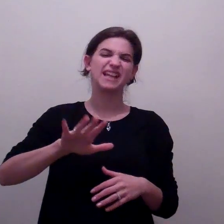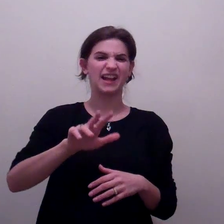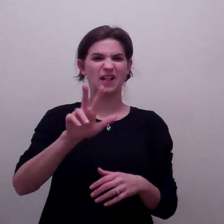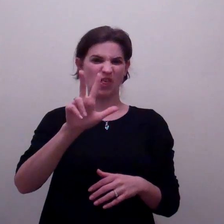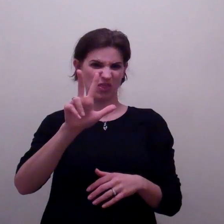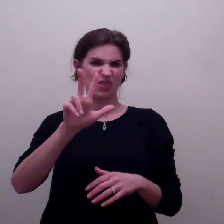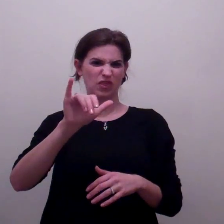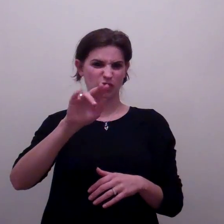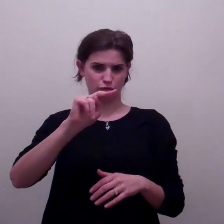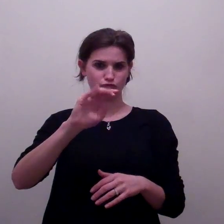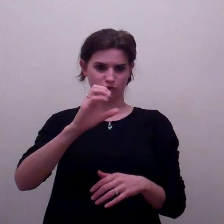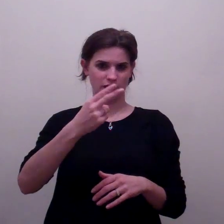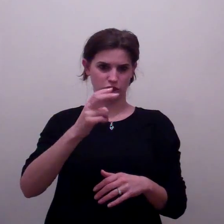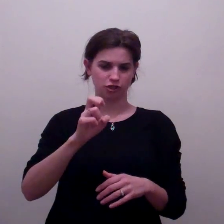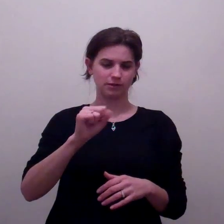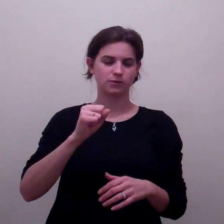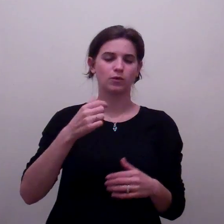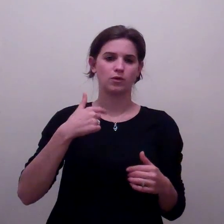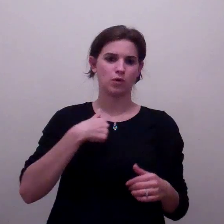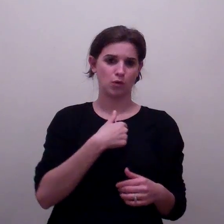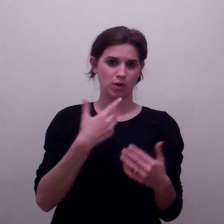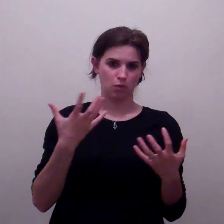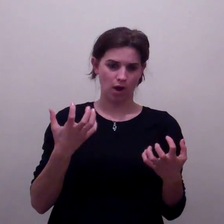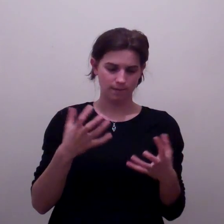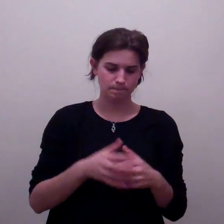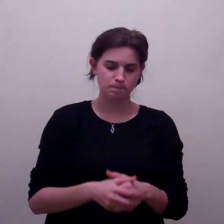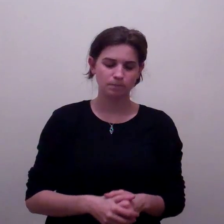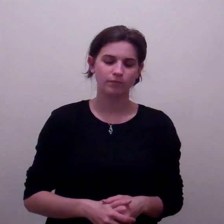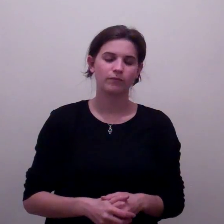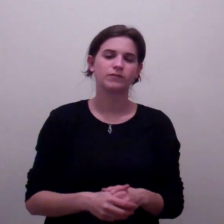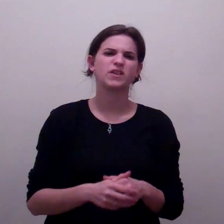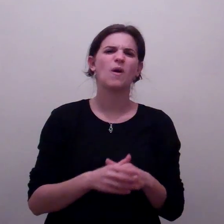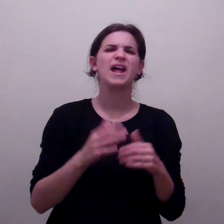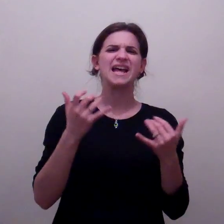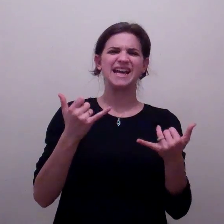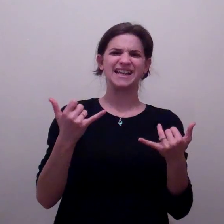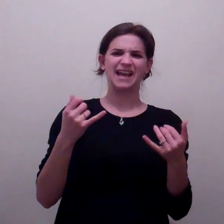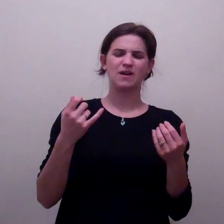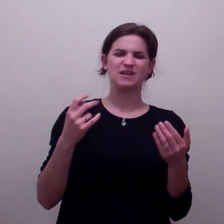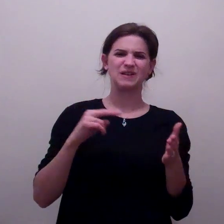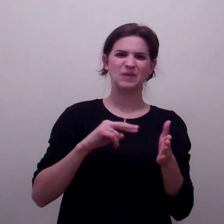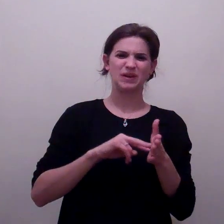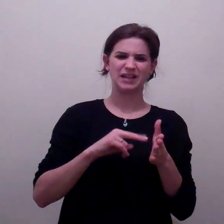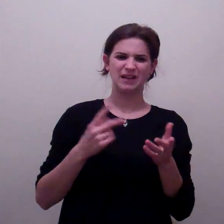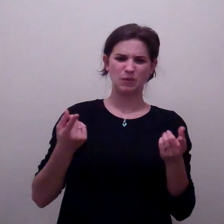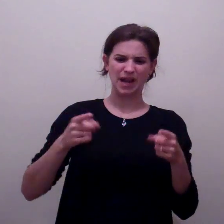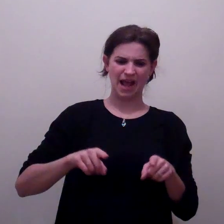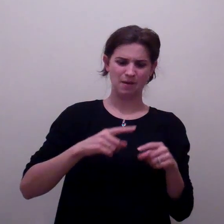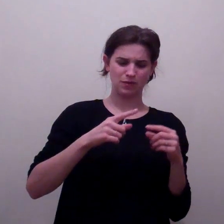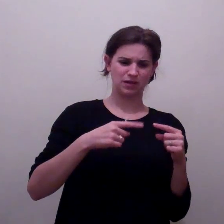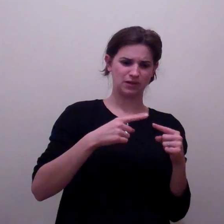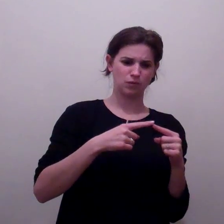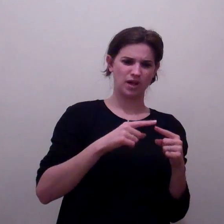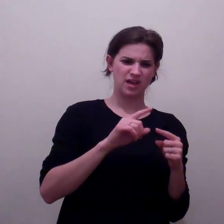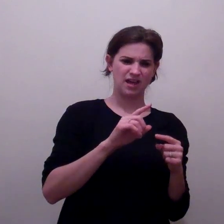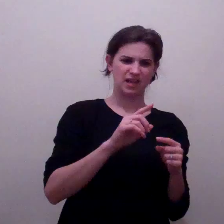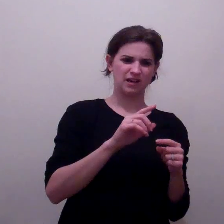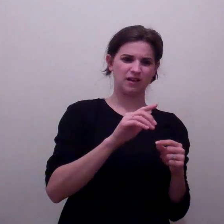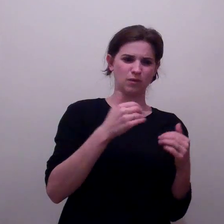Now, what do we do when we have one measurement in inches and one measurement in feet? That's